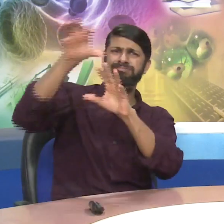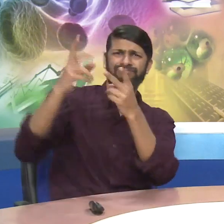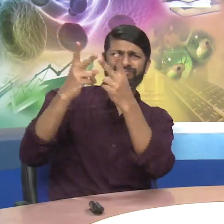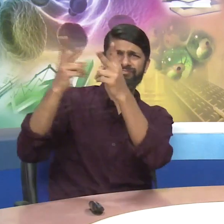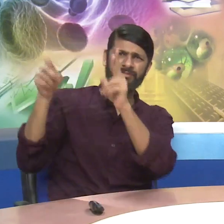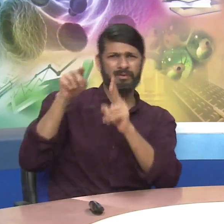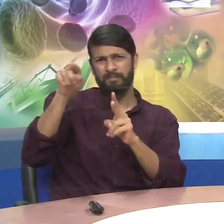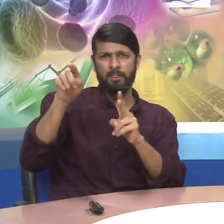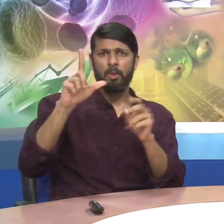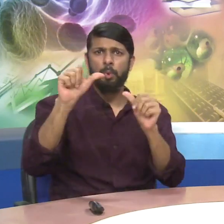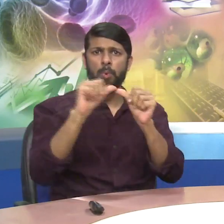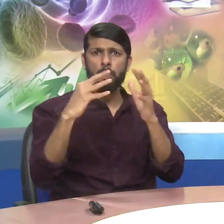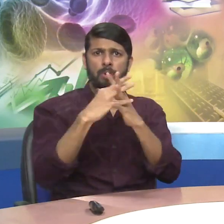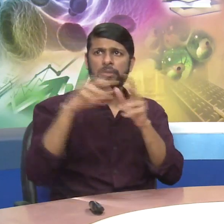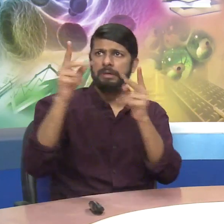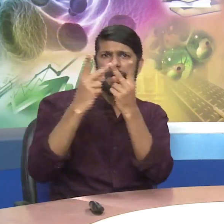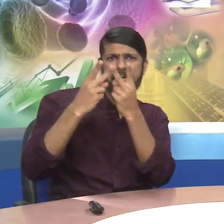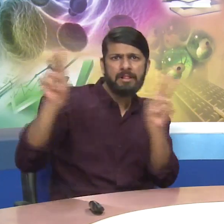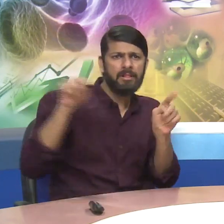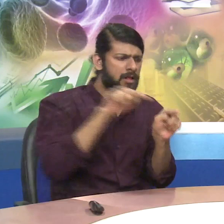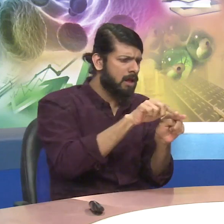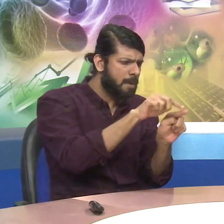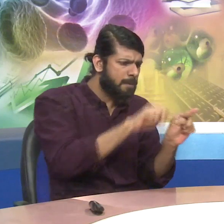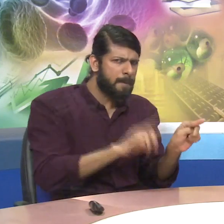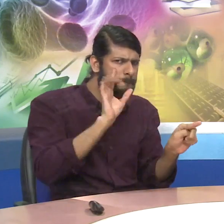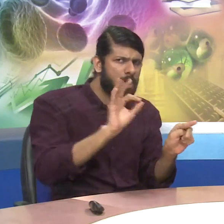other constitutions of the world.